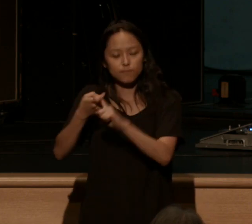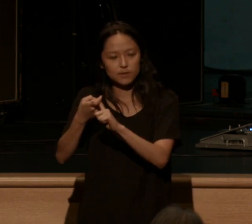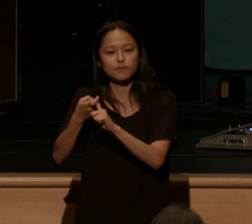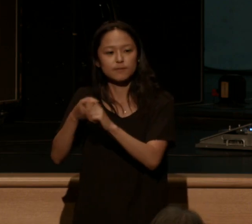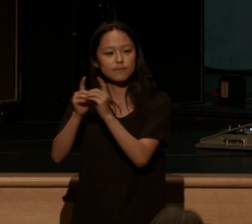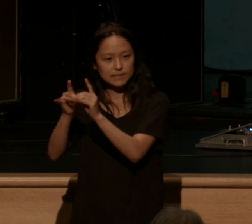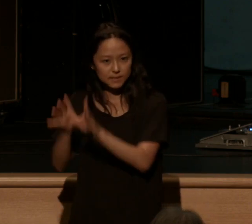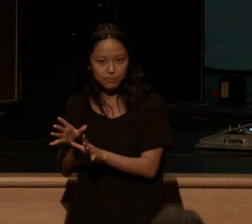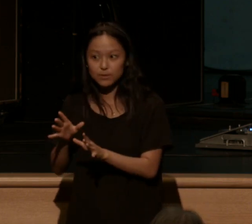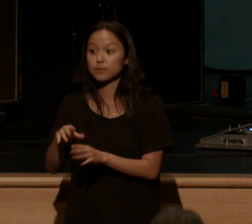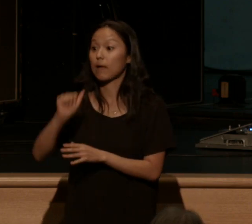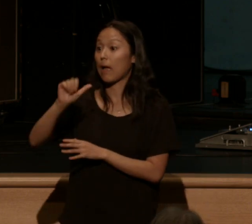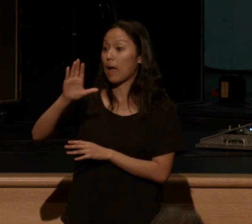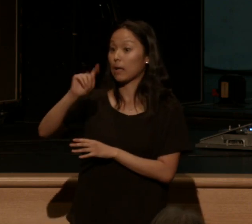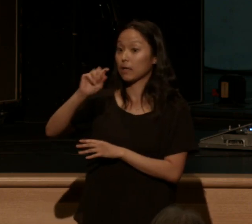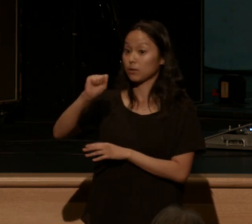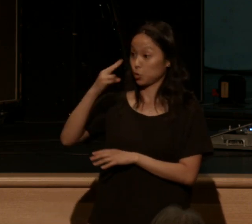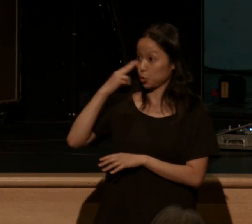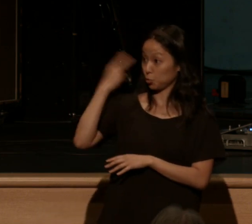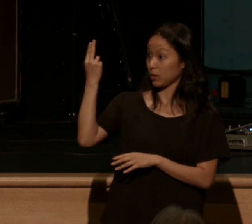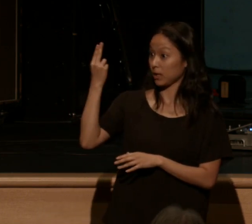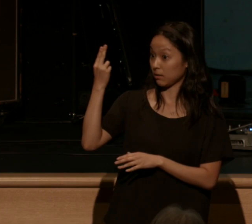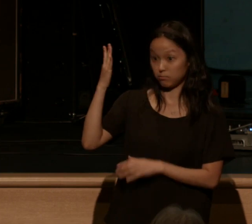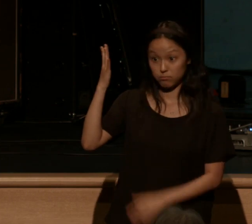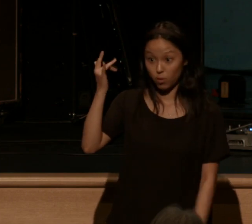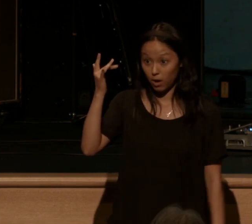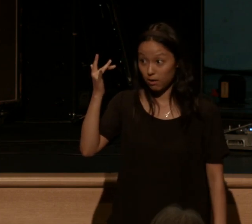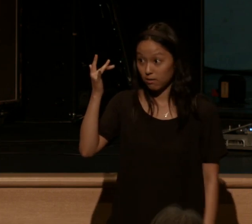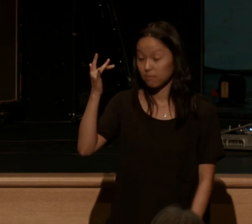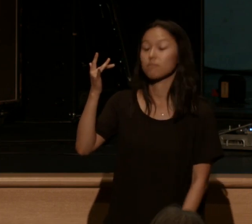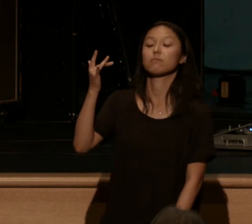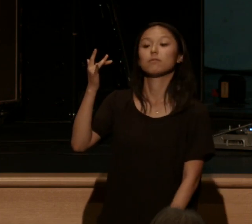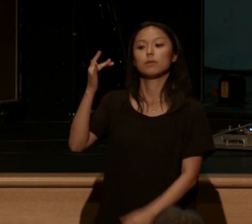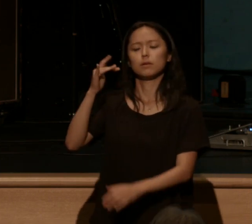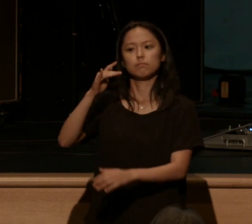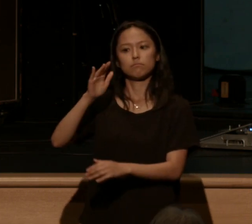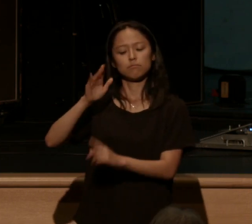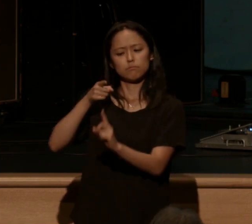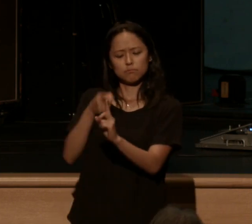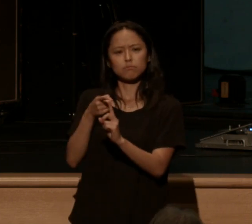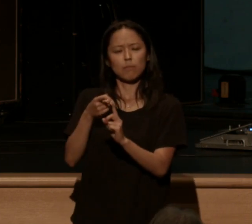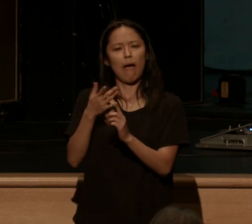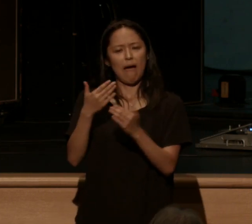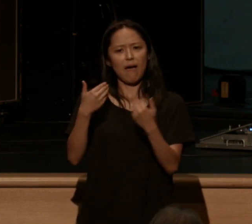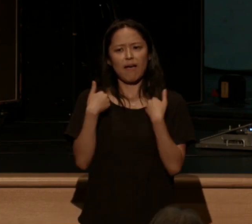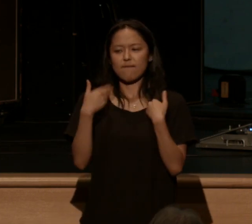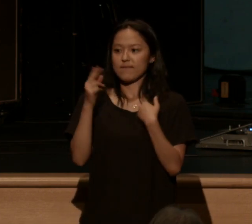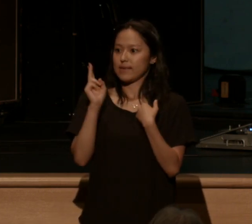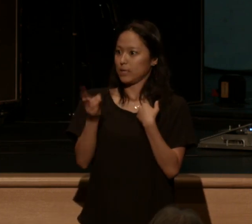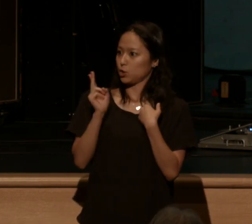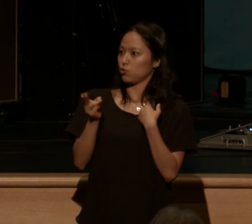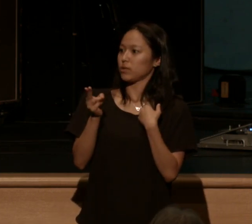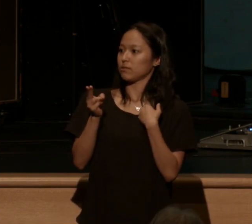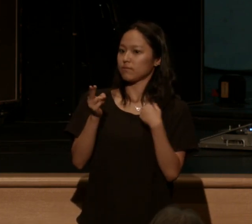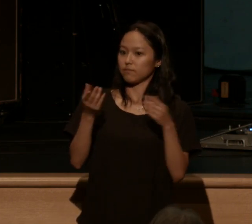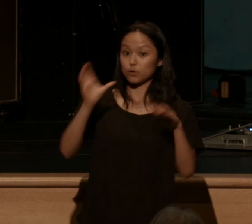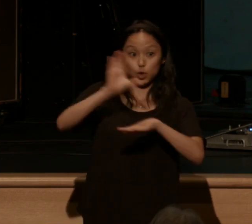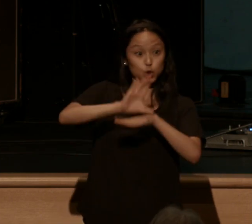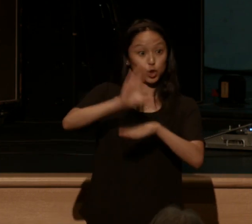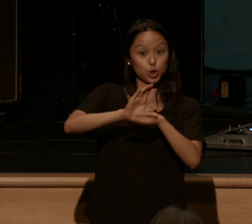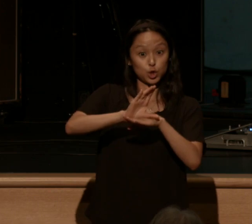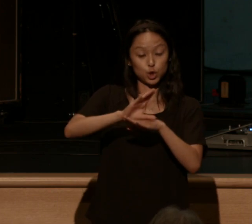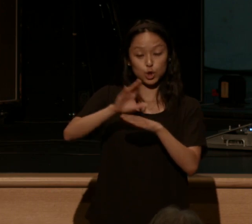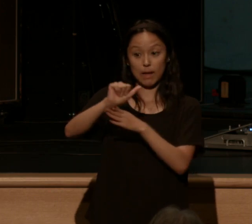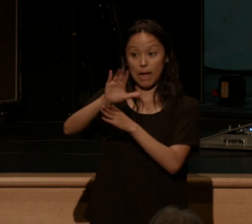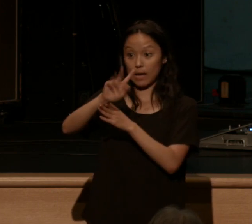apostles. Acts is also a very unique book. It is unique in its history of the church. The book of Acts